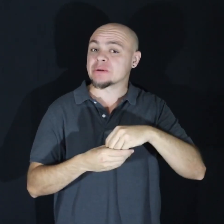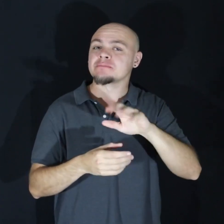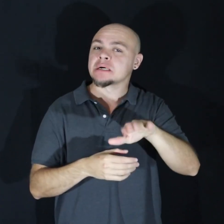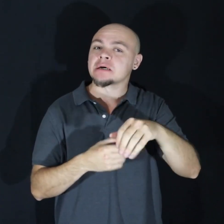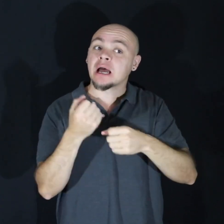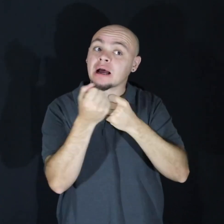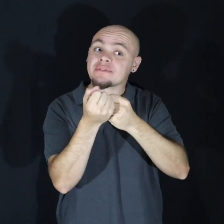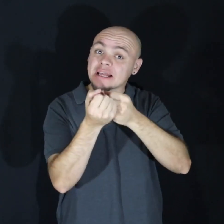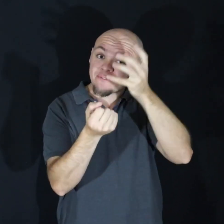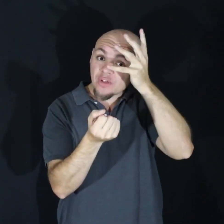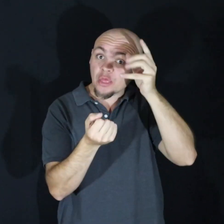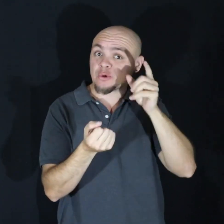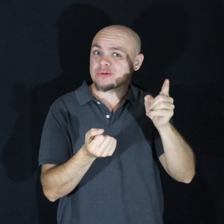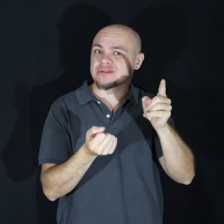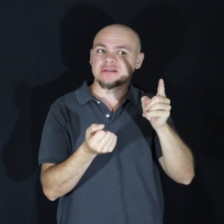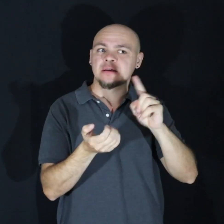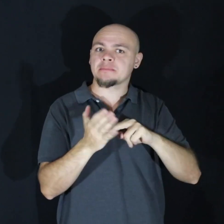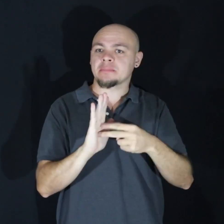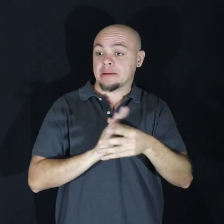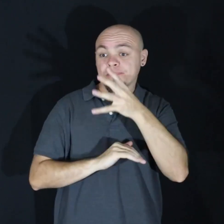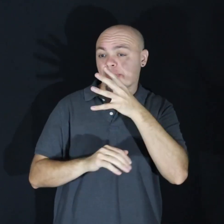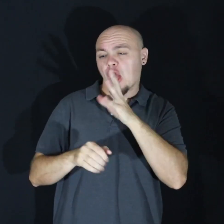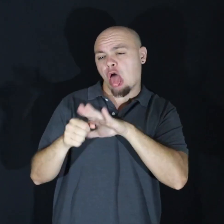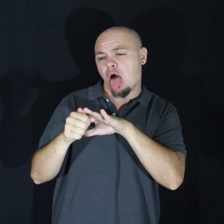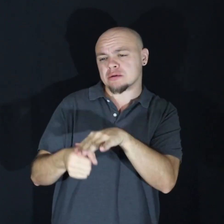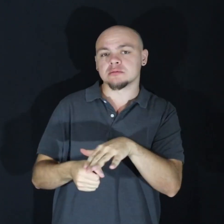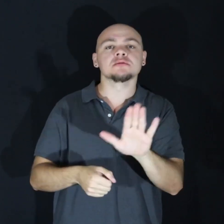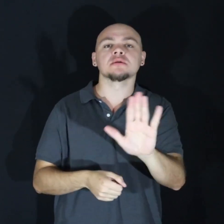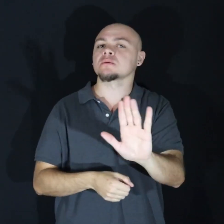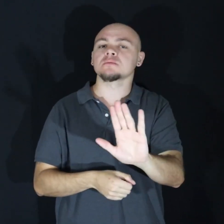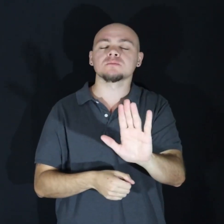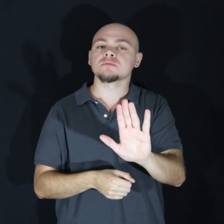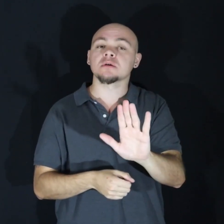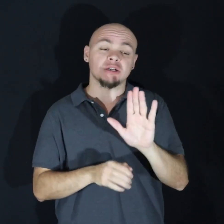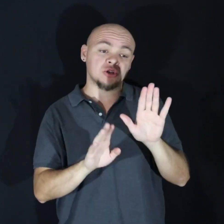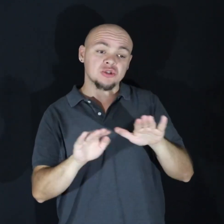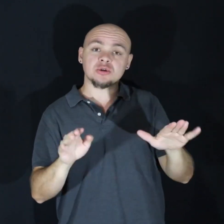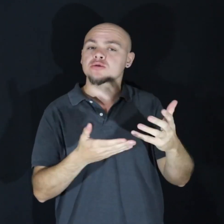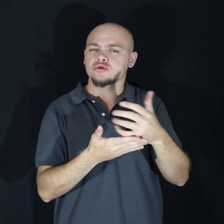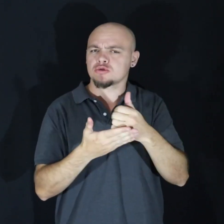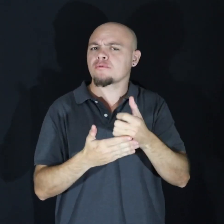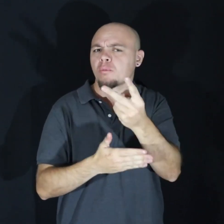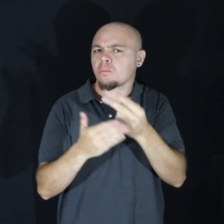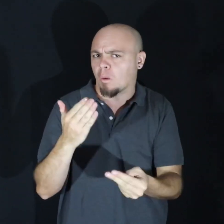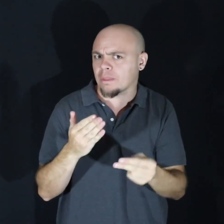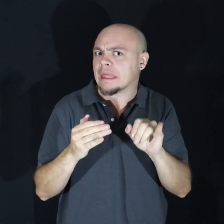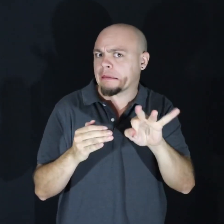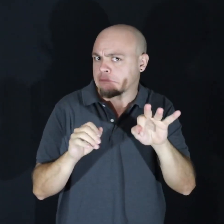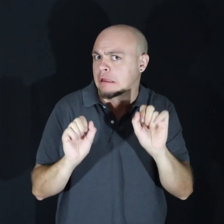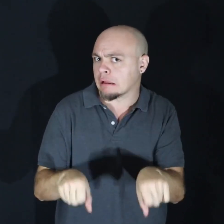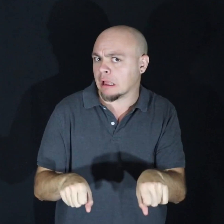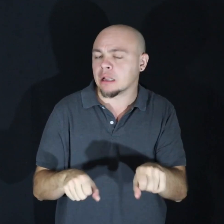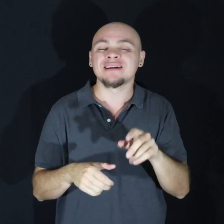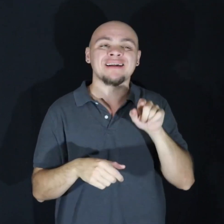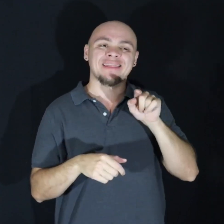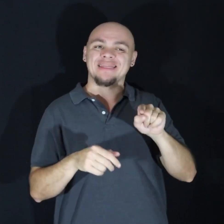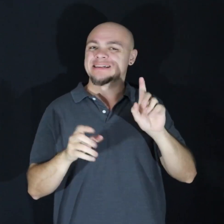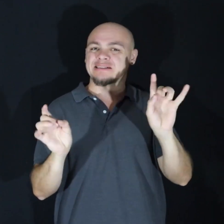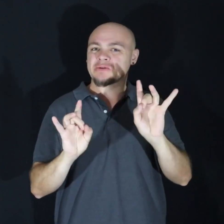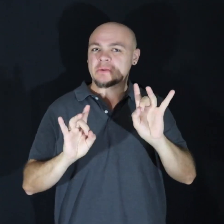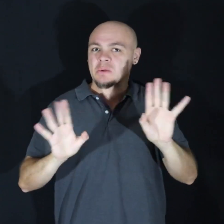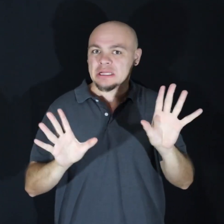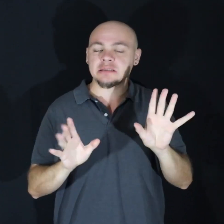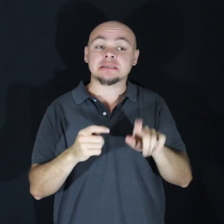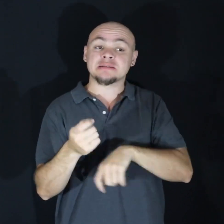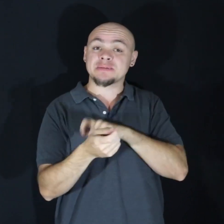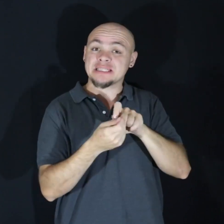advocating for fathers isn't about diminishing mothers. While children deserve both parents whenever possible, this crisis is specific